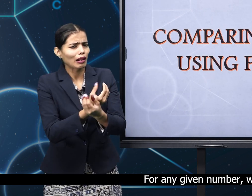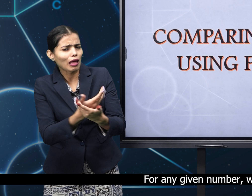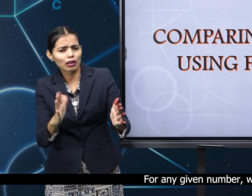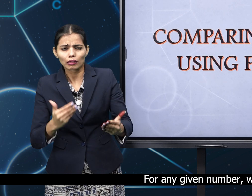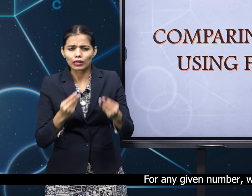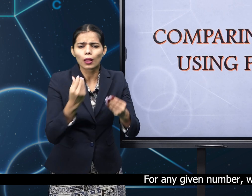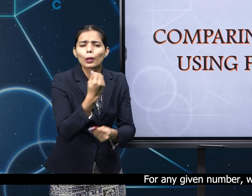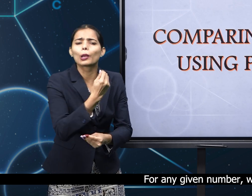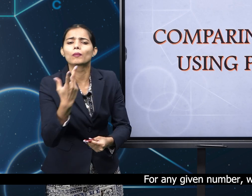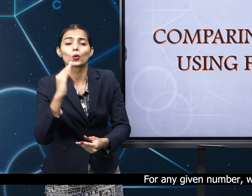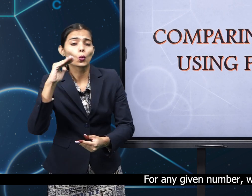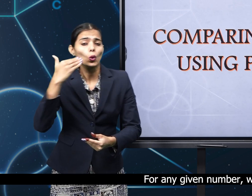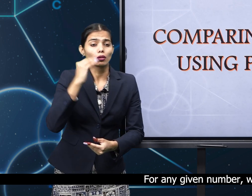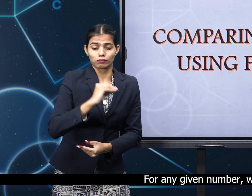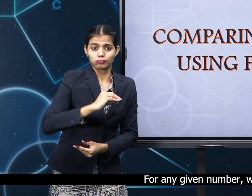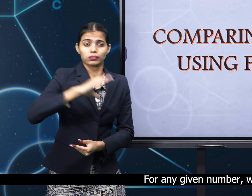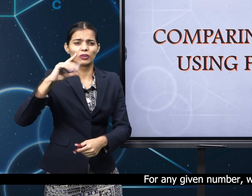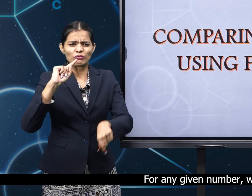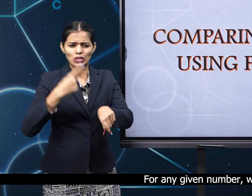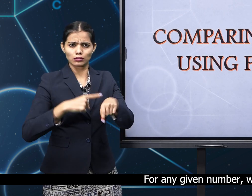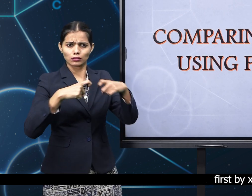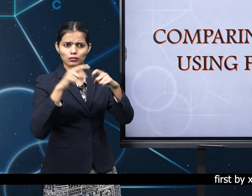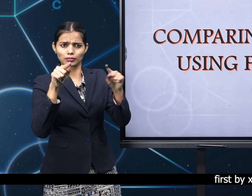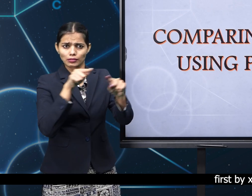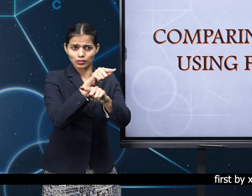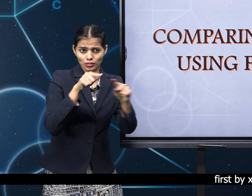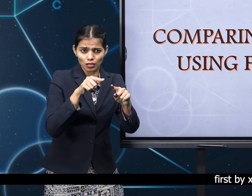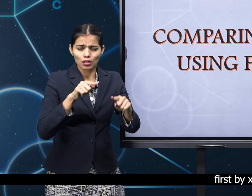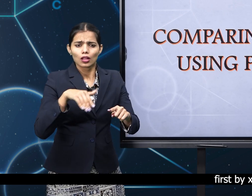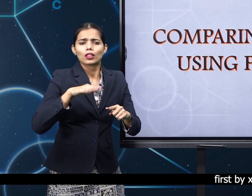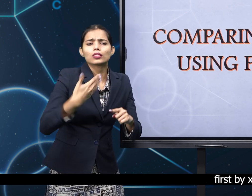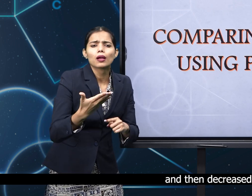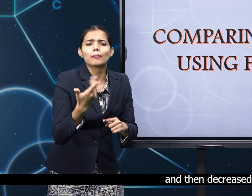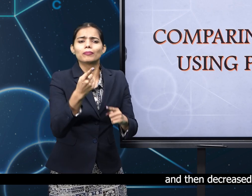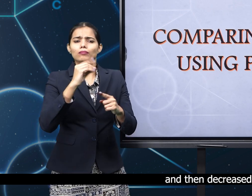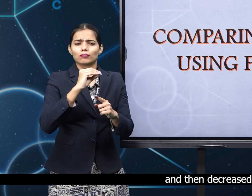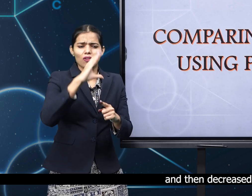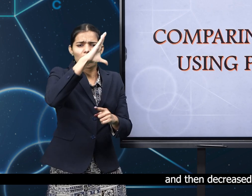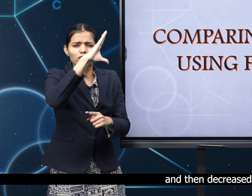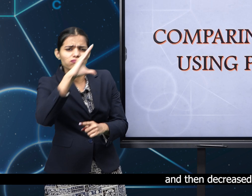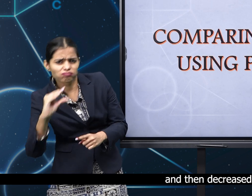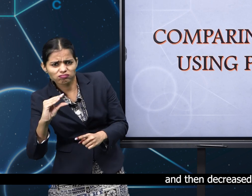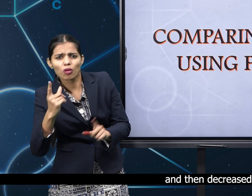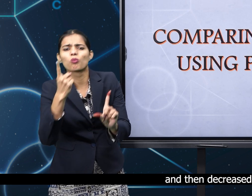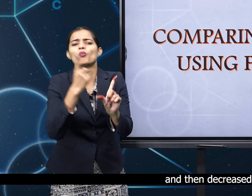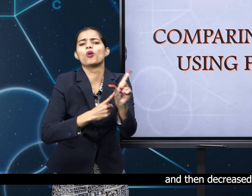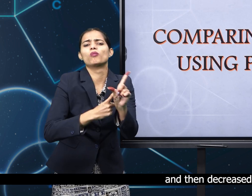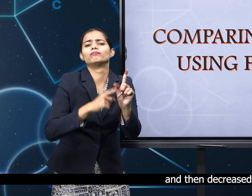any given number, when it is increased first by X percent and then decreased by Y percent,